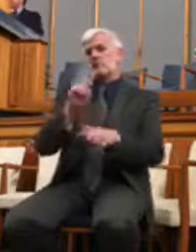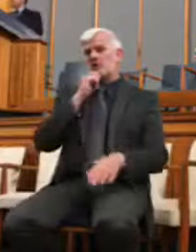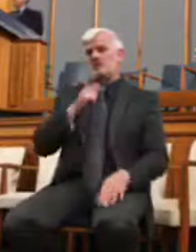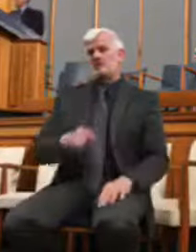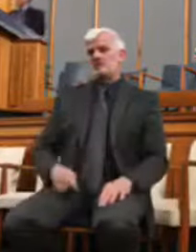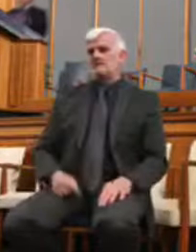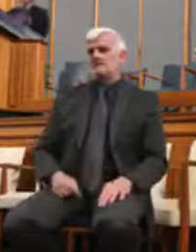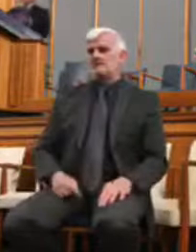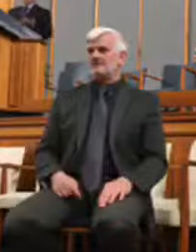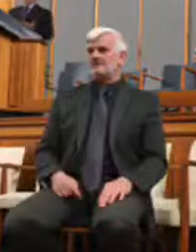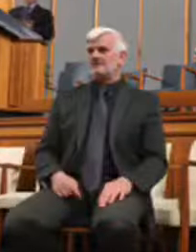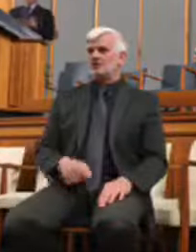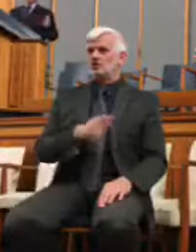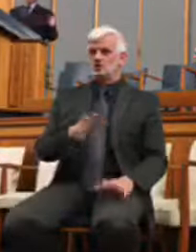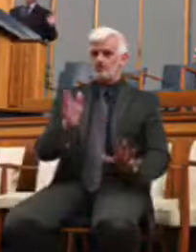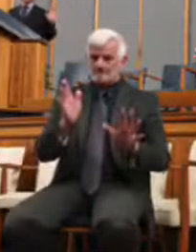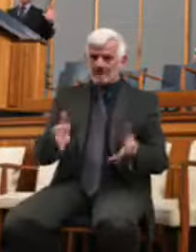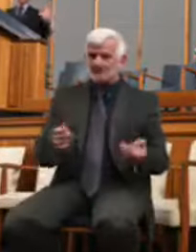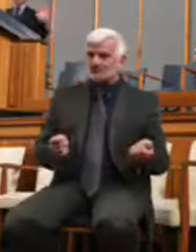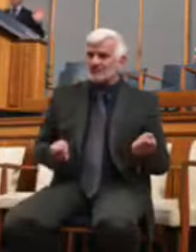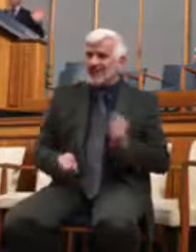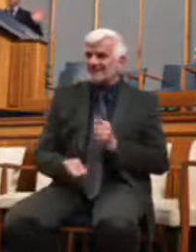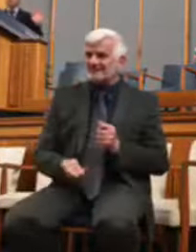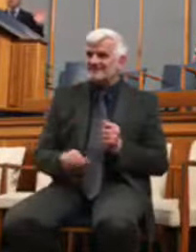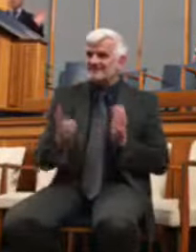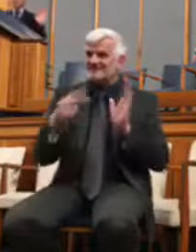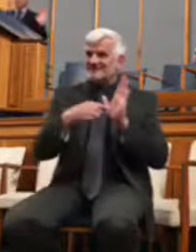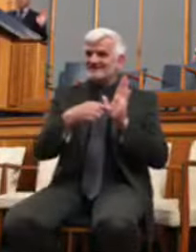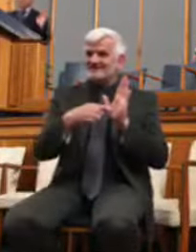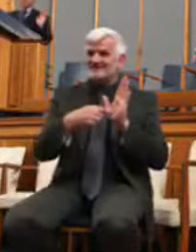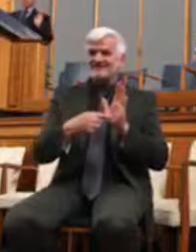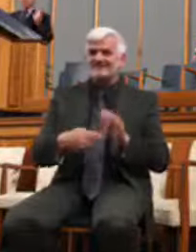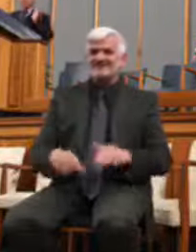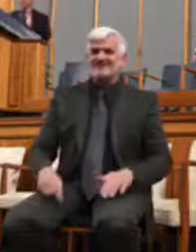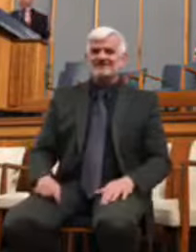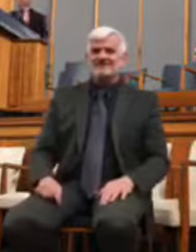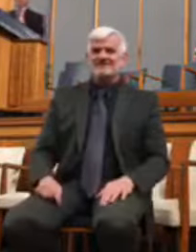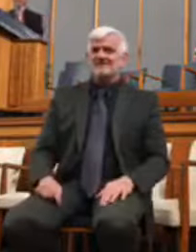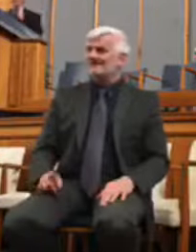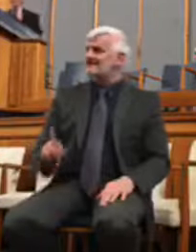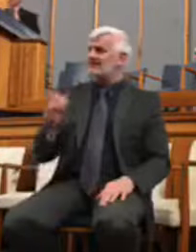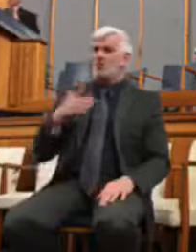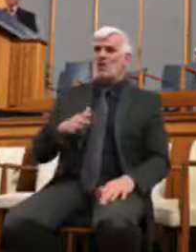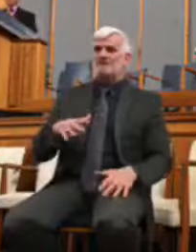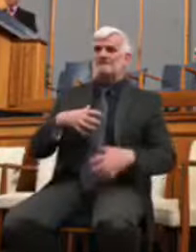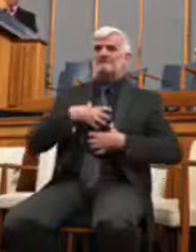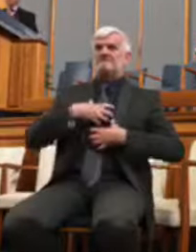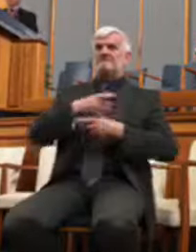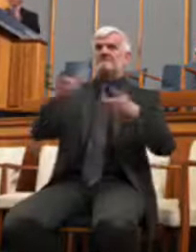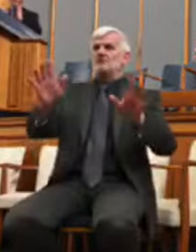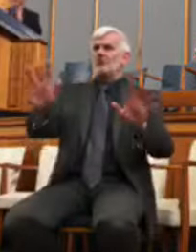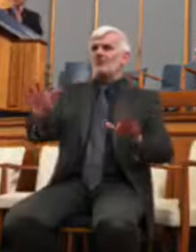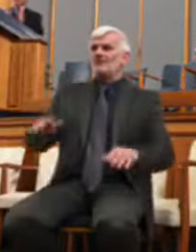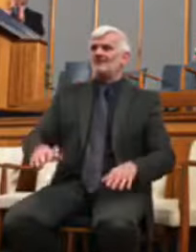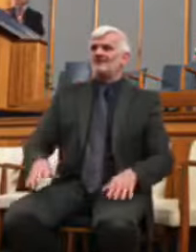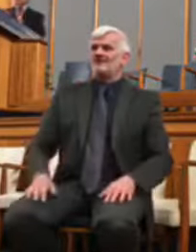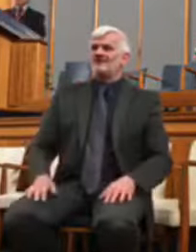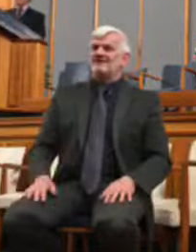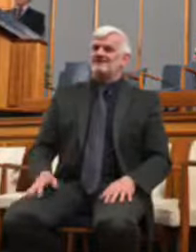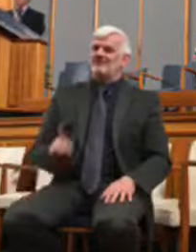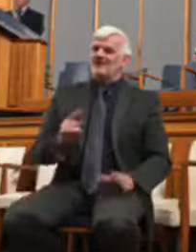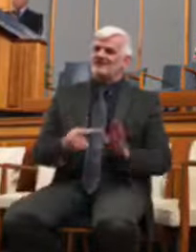can see the message, this is not to scare anyone, that's not the purpose. But really, it's important, unless